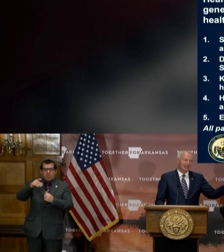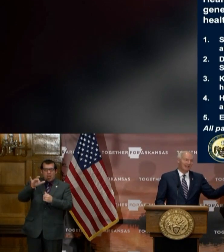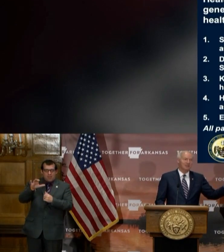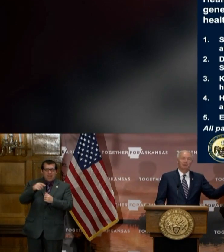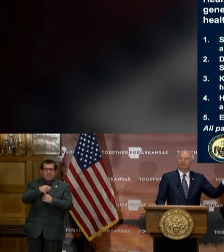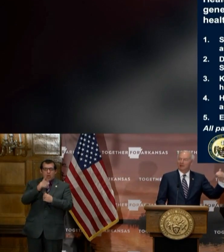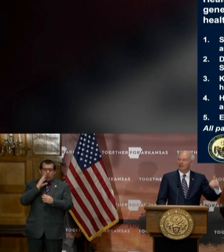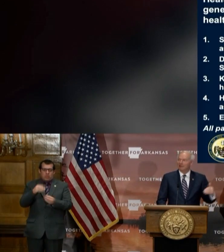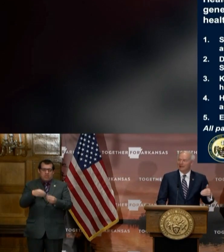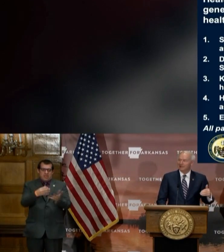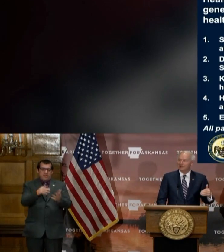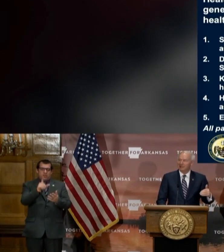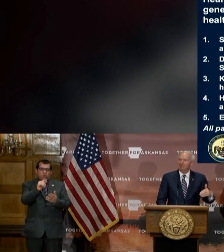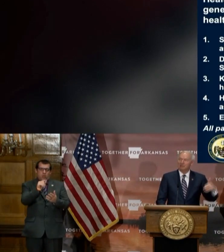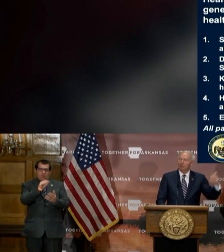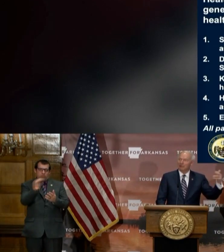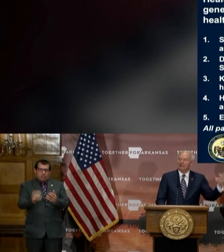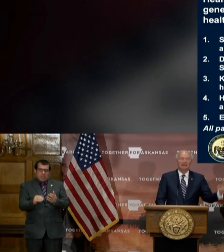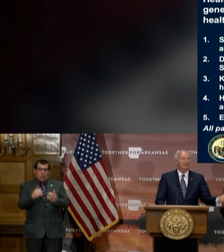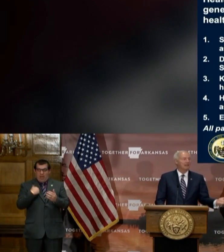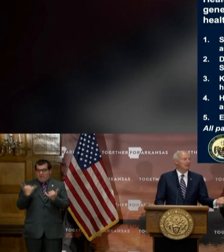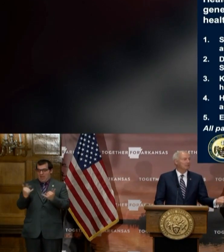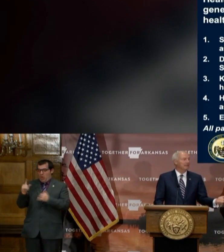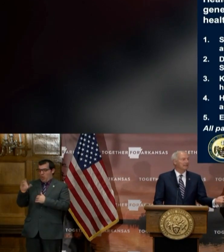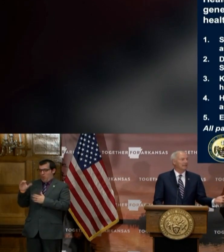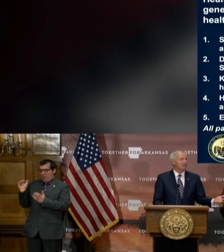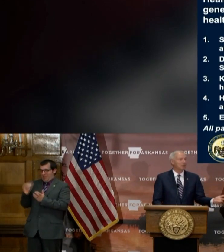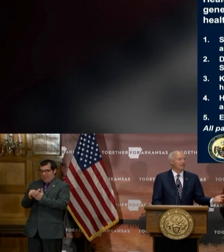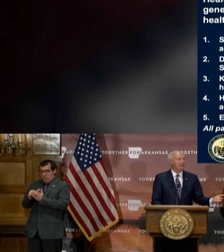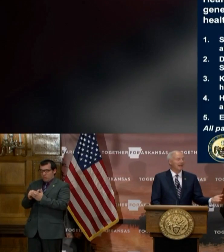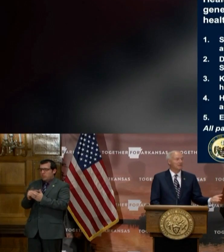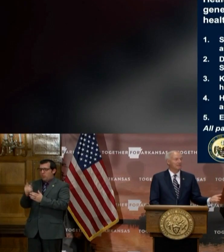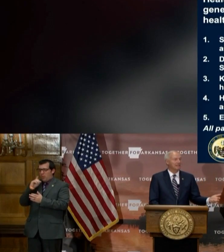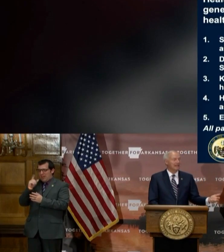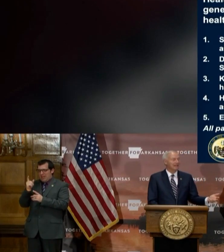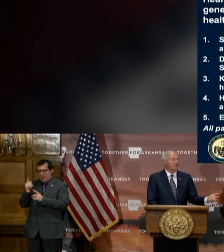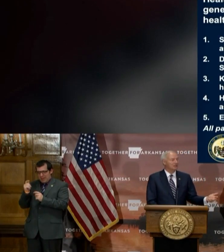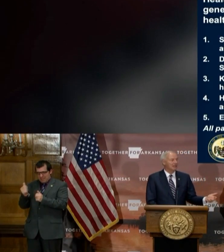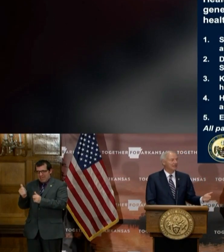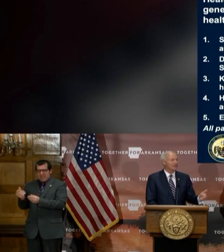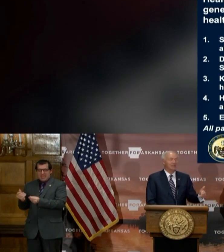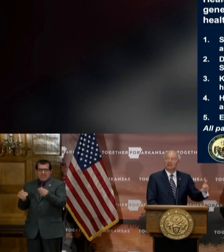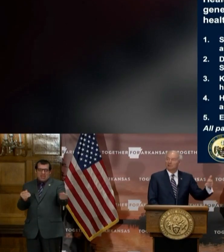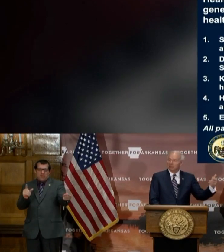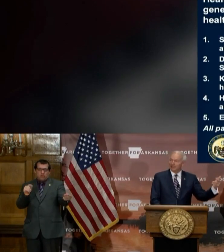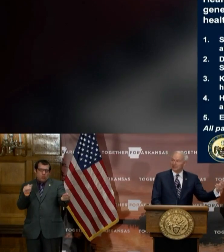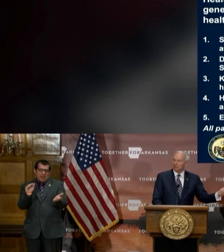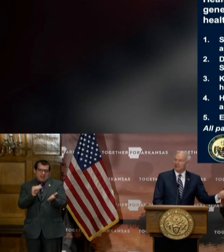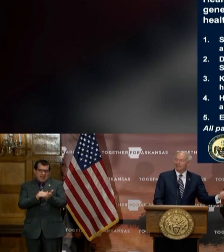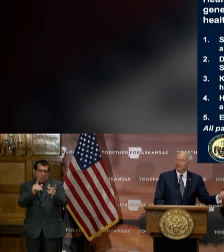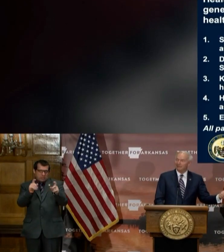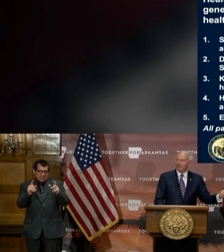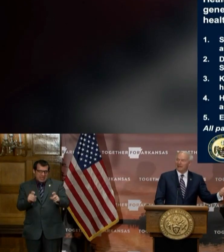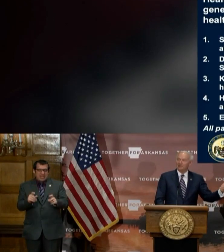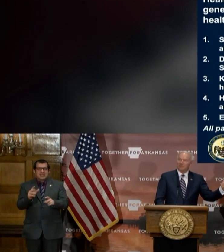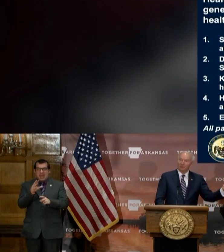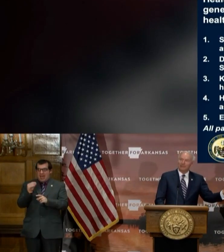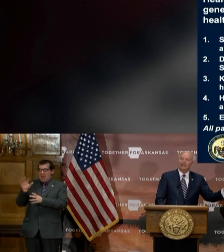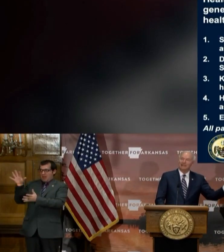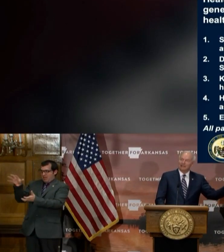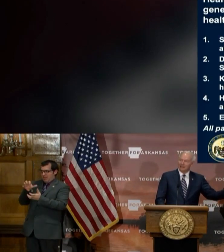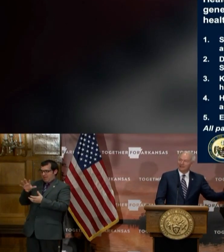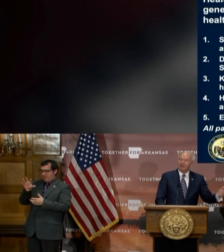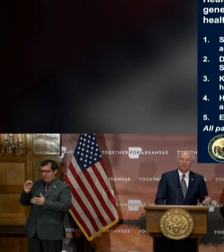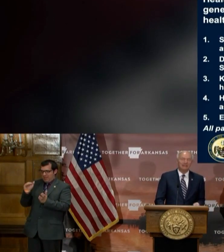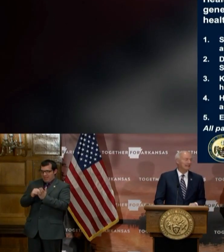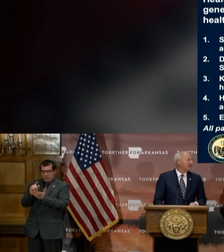20% of the tests. So we have 100,000 in inventory. They're going to immediately get 20,000 of these antigen tests. Plus, as we get 50,000 a